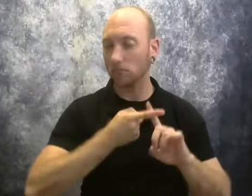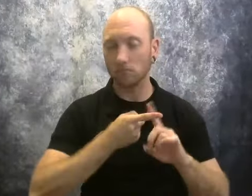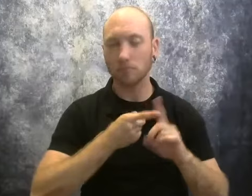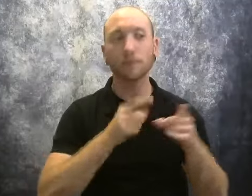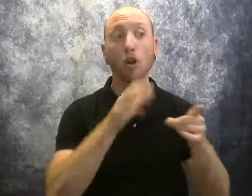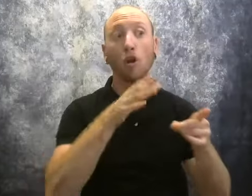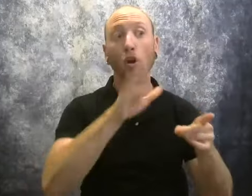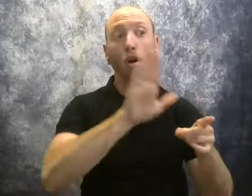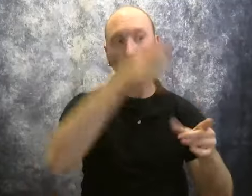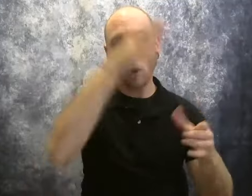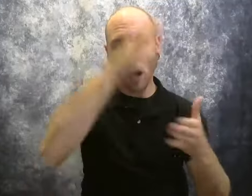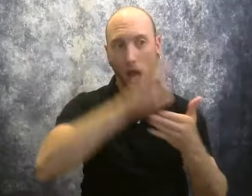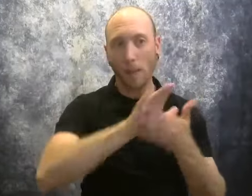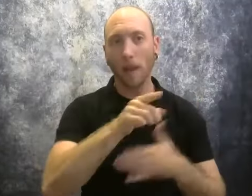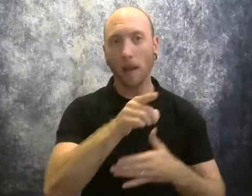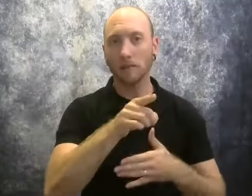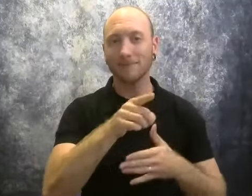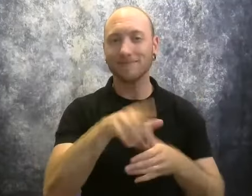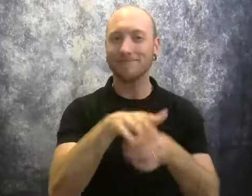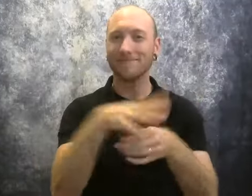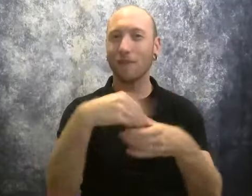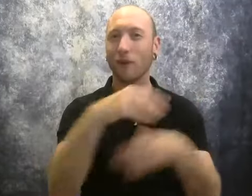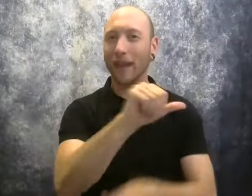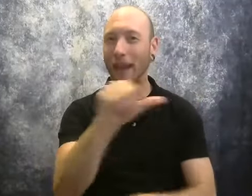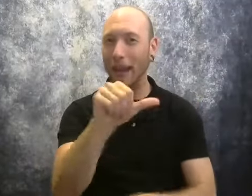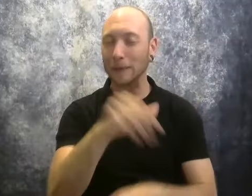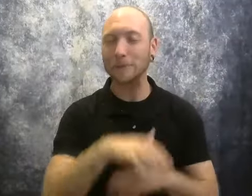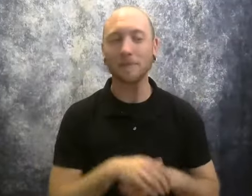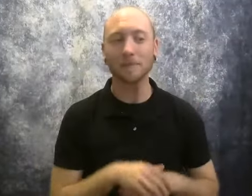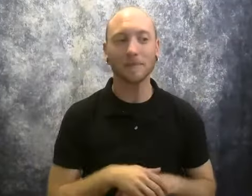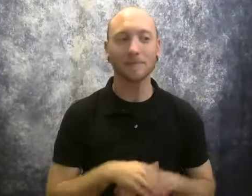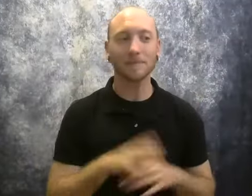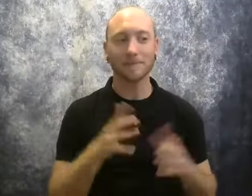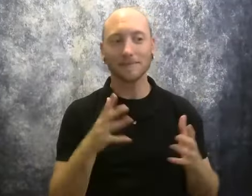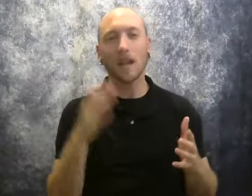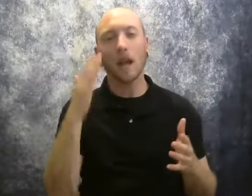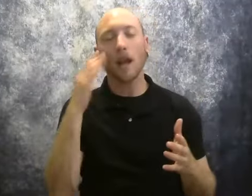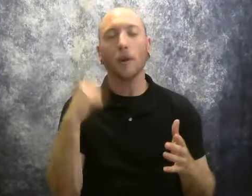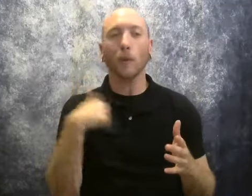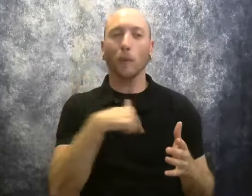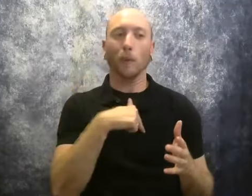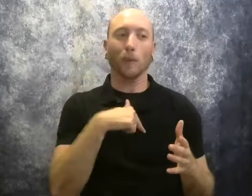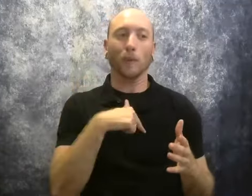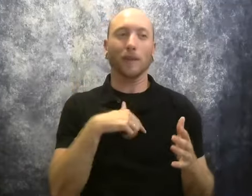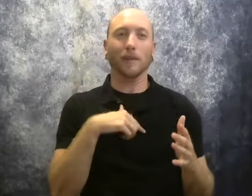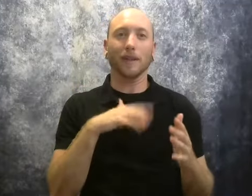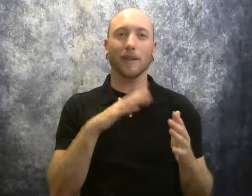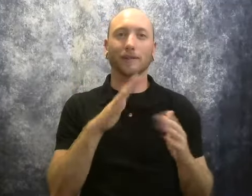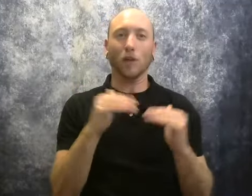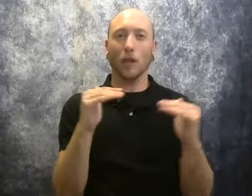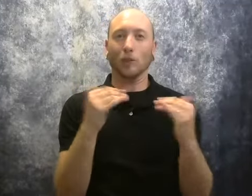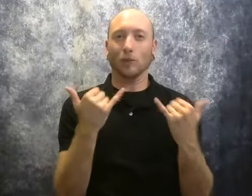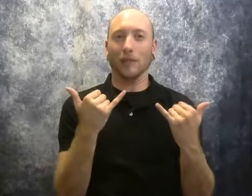and her husband was the local AA. I've got to say that I know we're